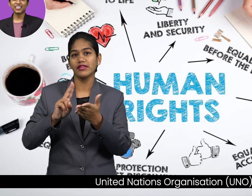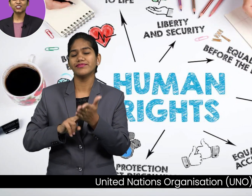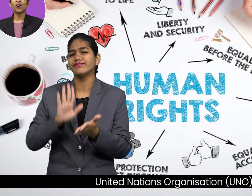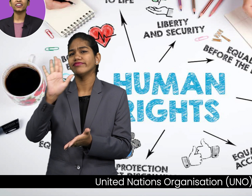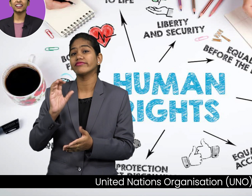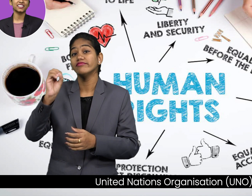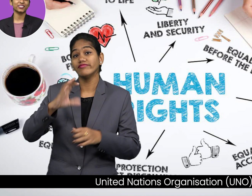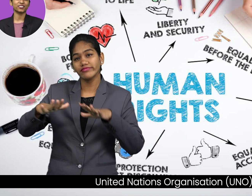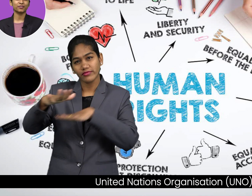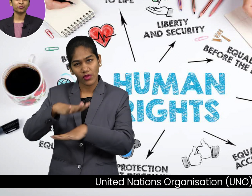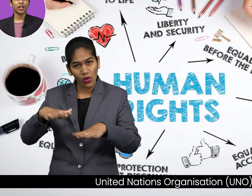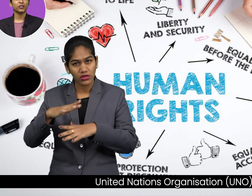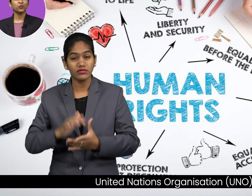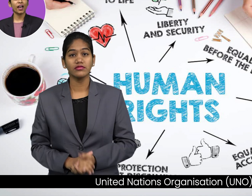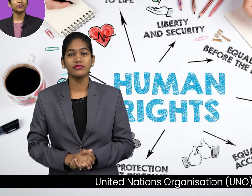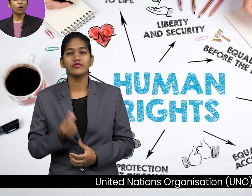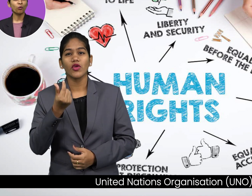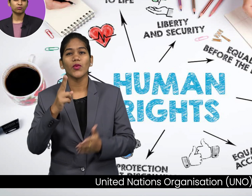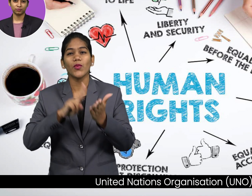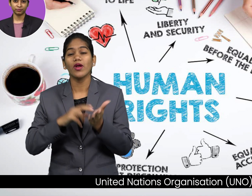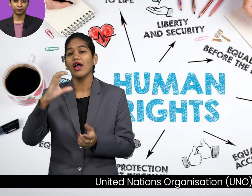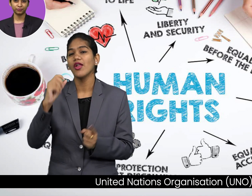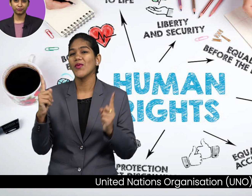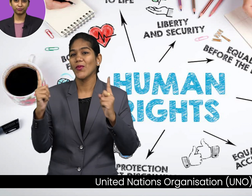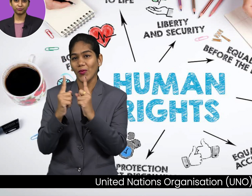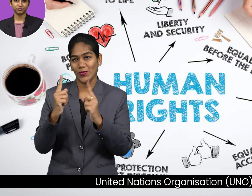United Nations Organization, UNO.